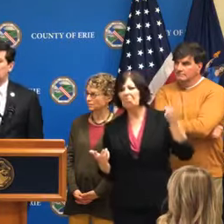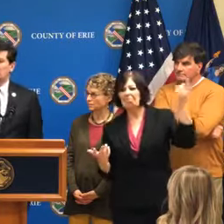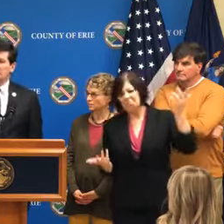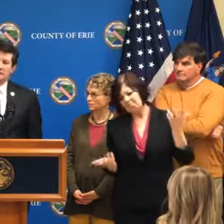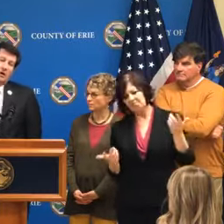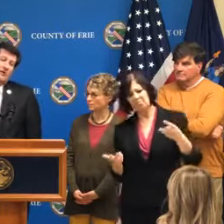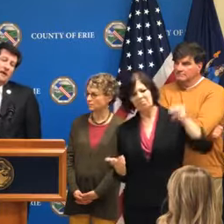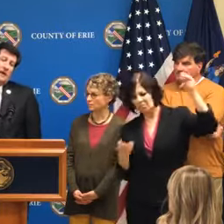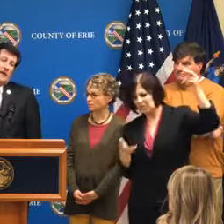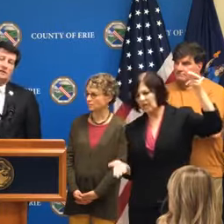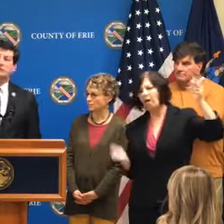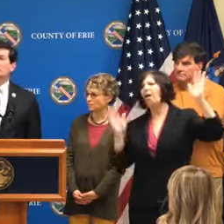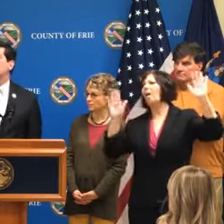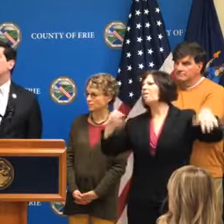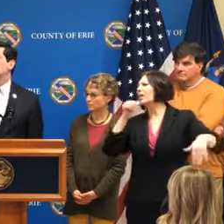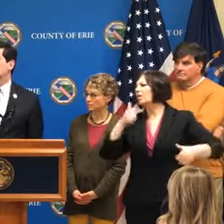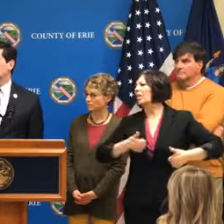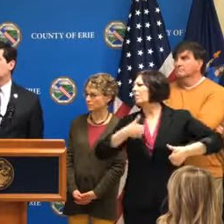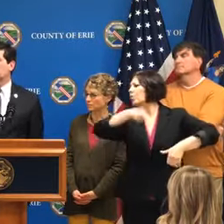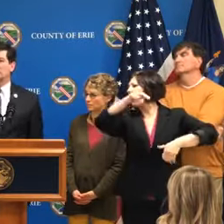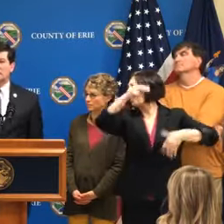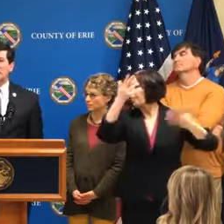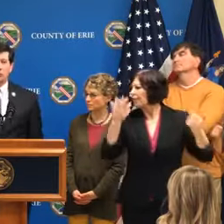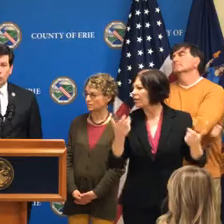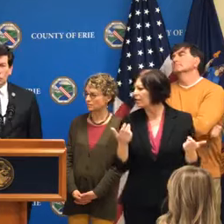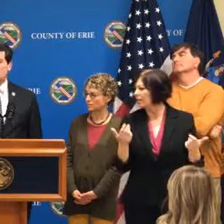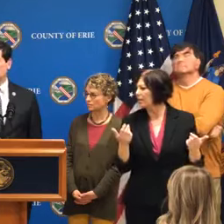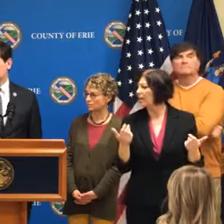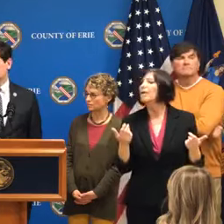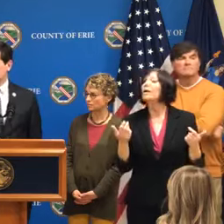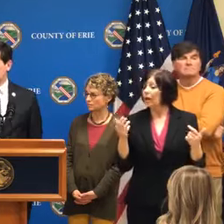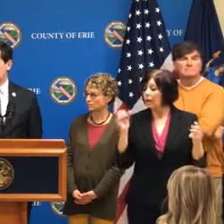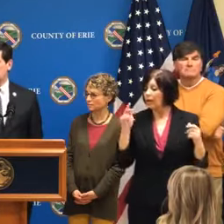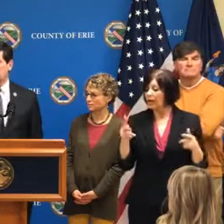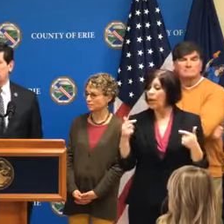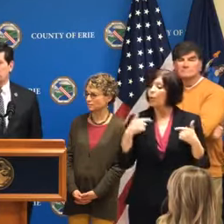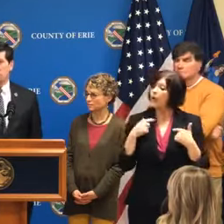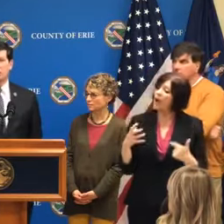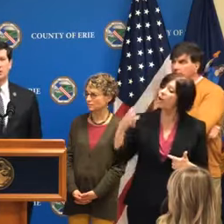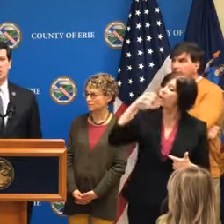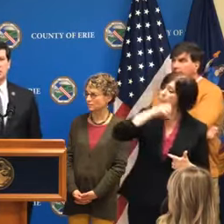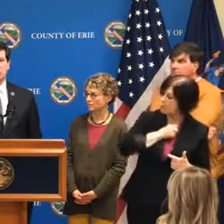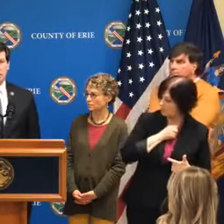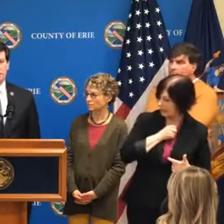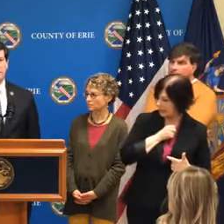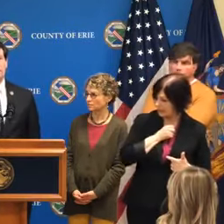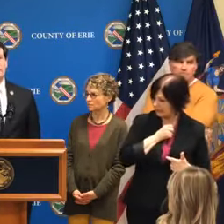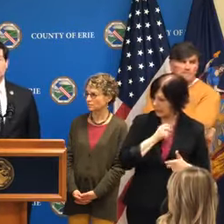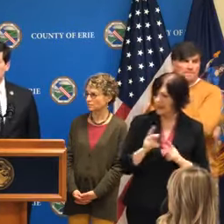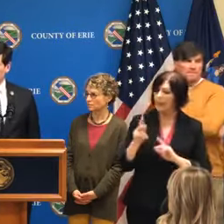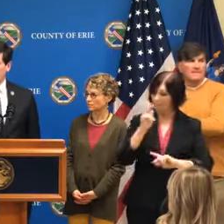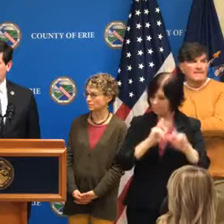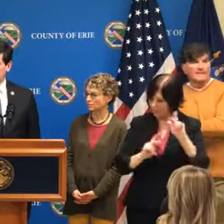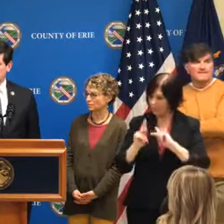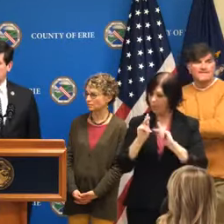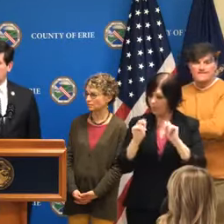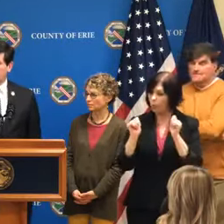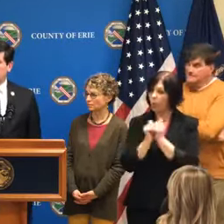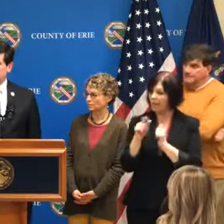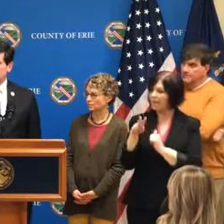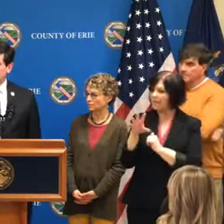size-wise, that, oh, thank God I don't live in the North Park. There's nobody here. We're going under the assumption there are people with the